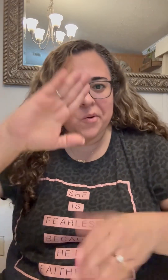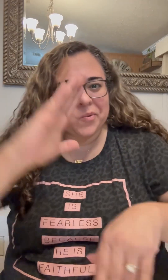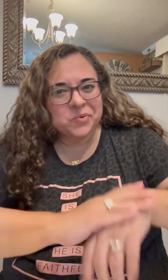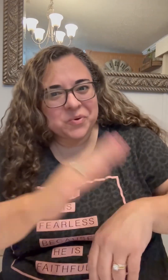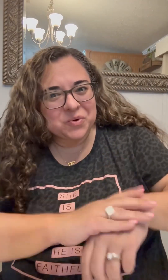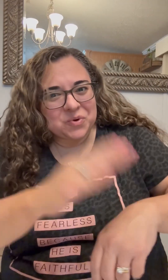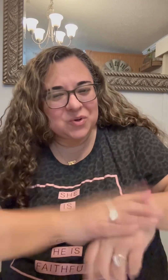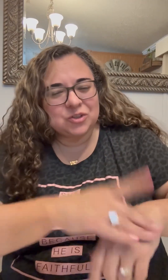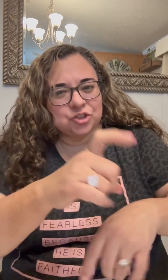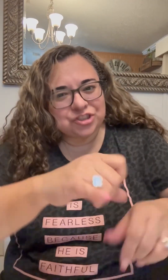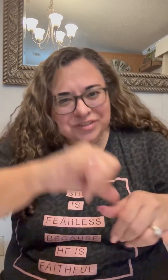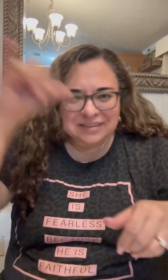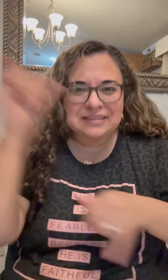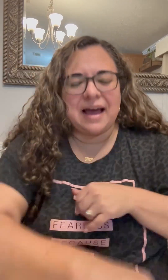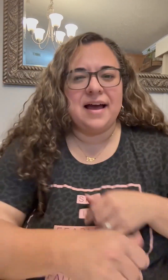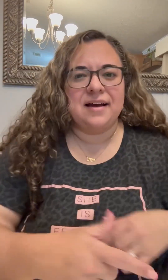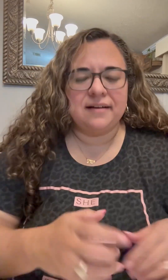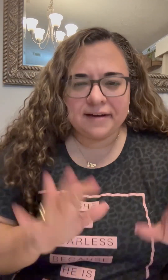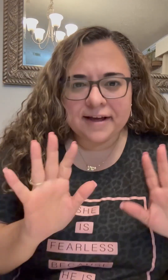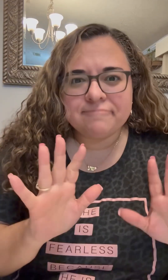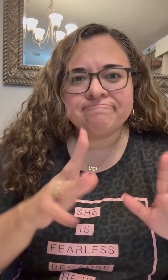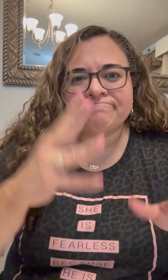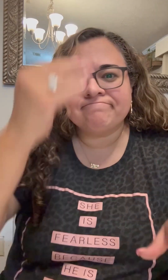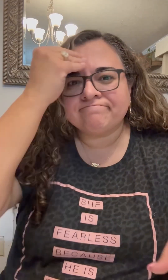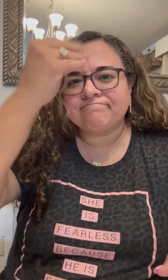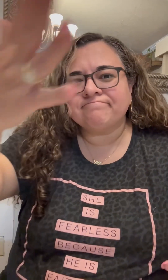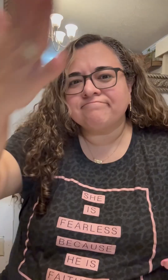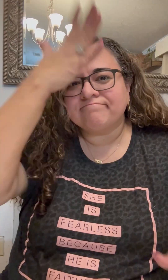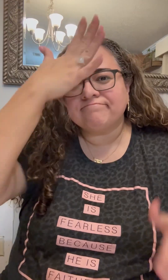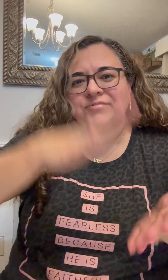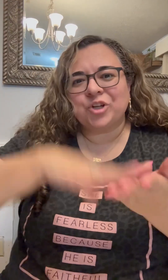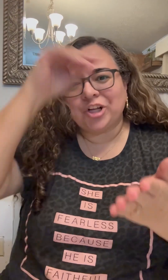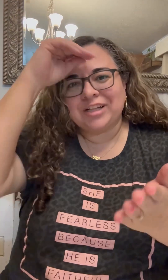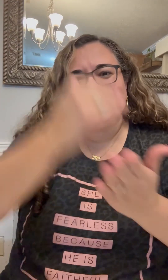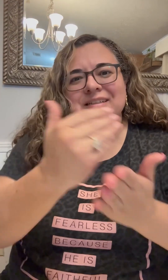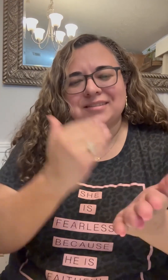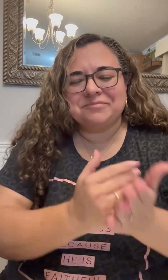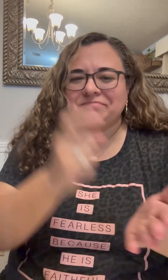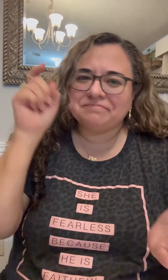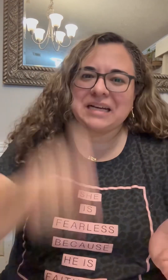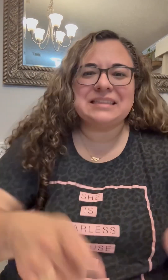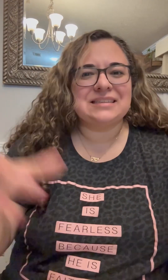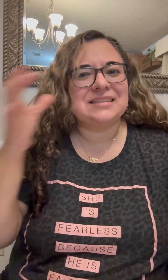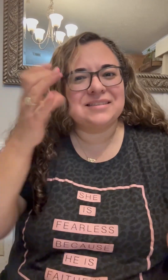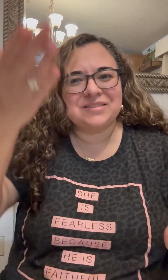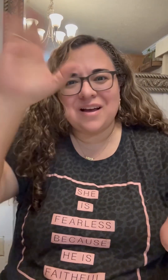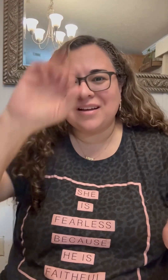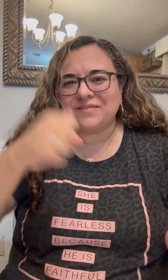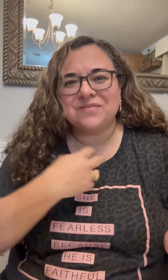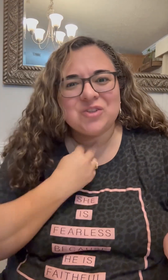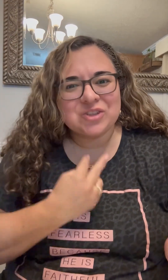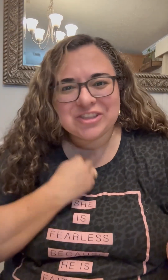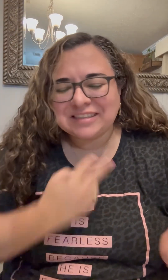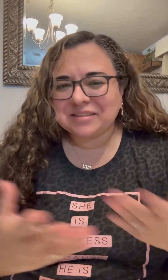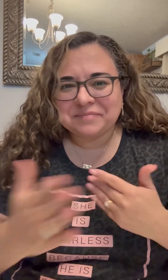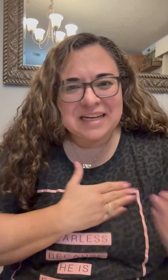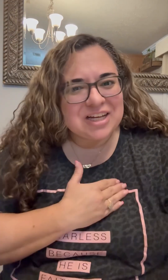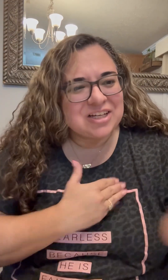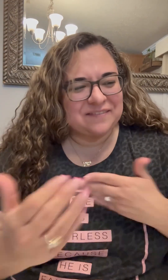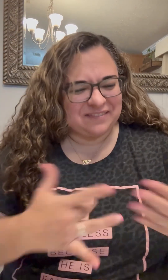plans. So the Lord was warning him to stay. And in that, he learned his lesson. He said he definitely learned that he has